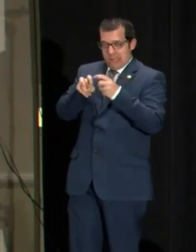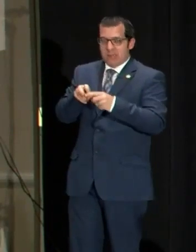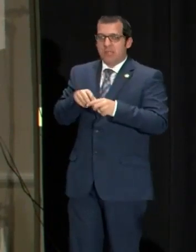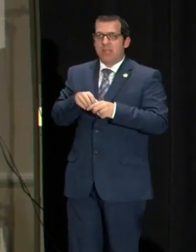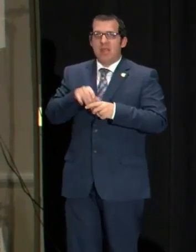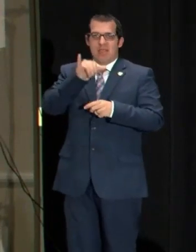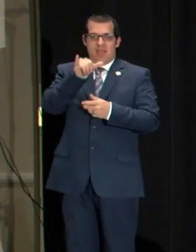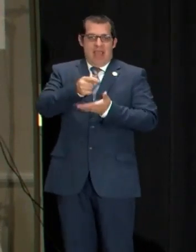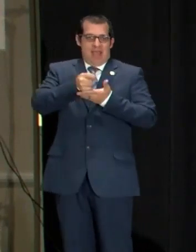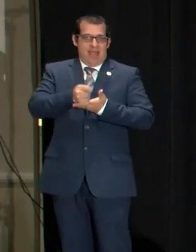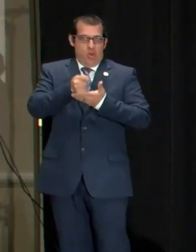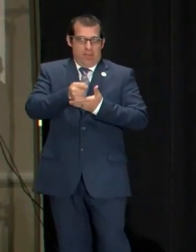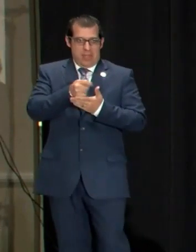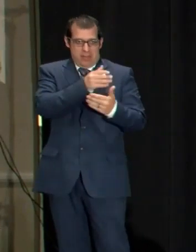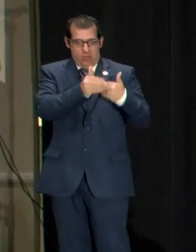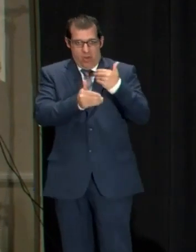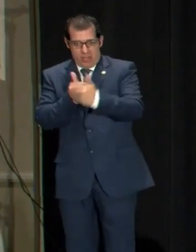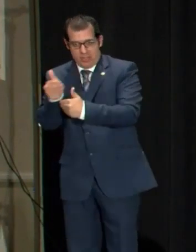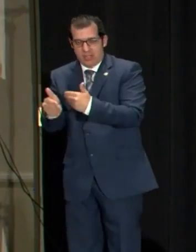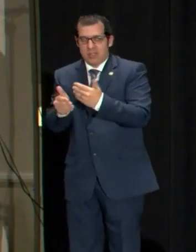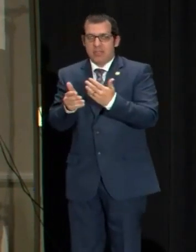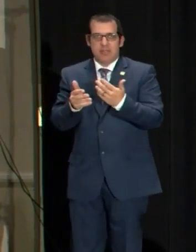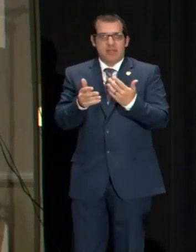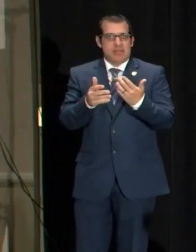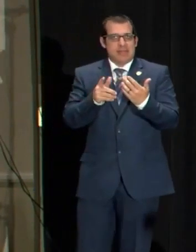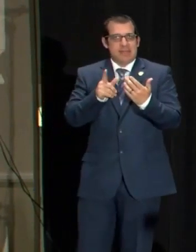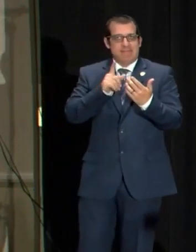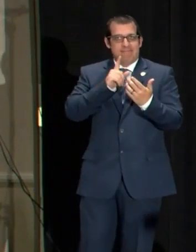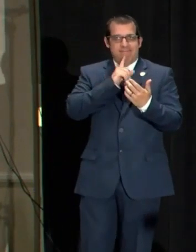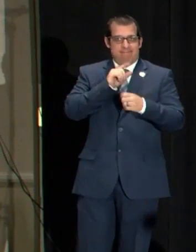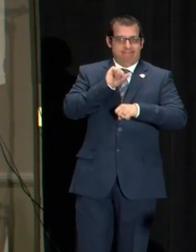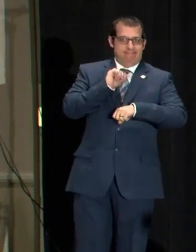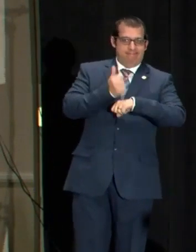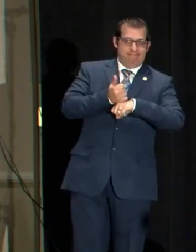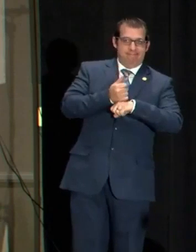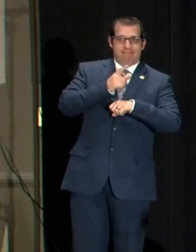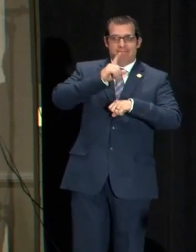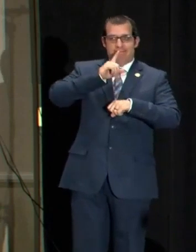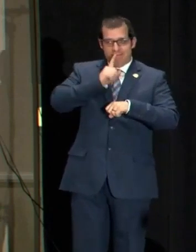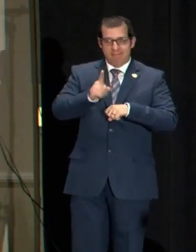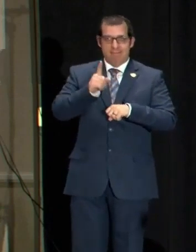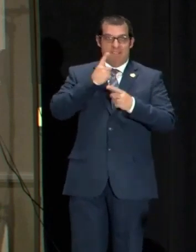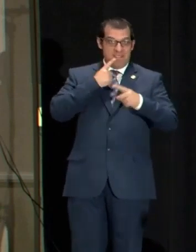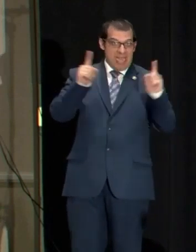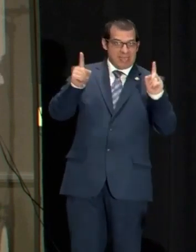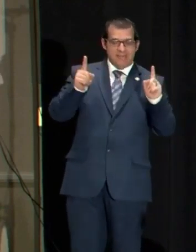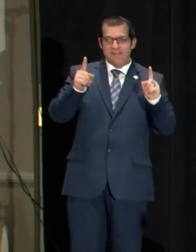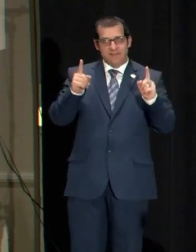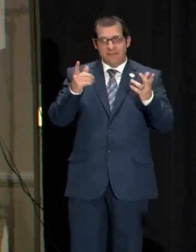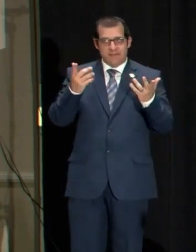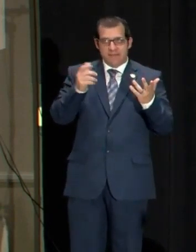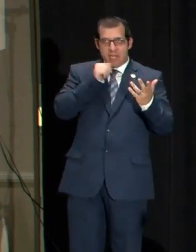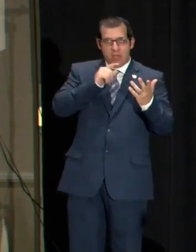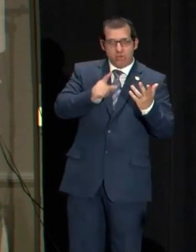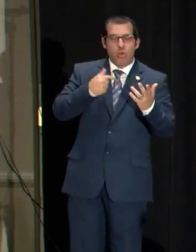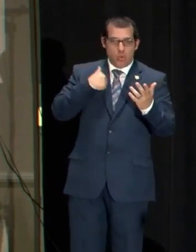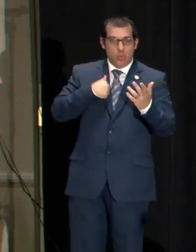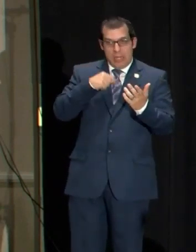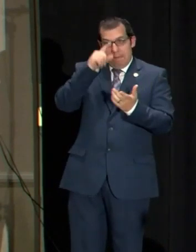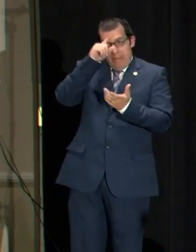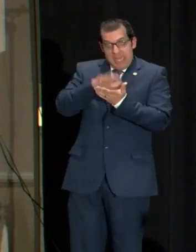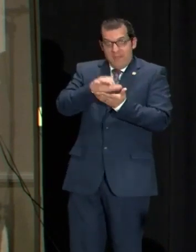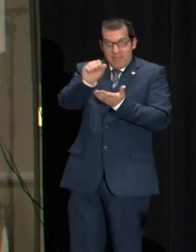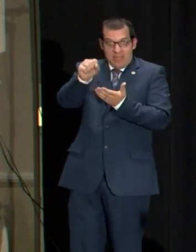With this therapy, we don't have definitive proof of its effectiveness, although we believe it probably is helpful based